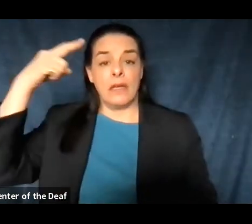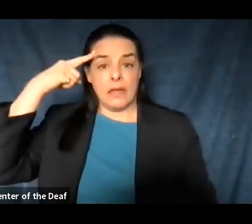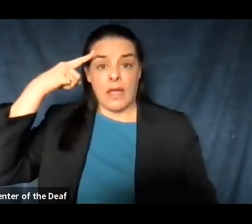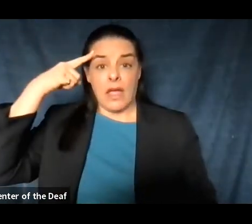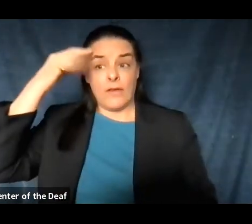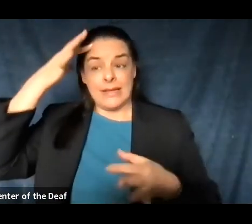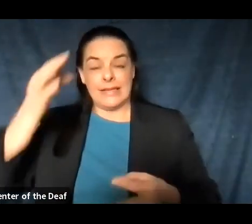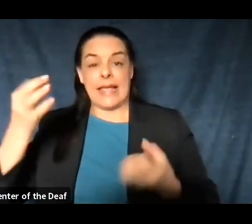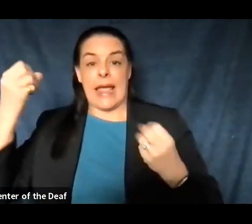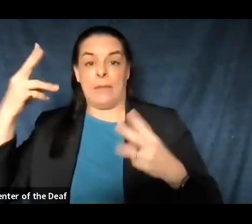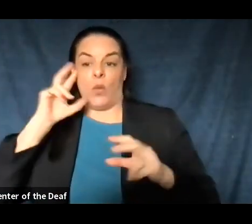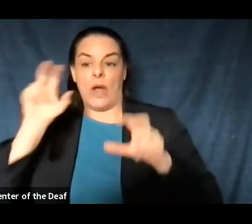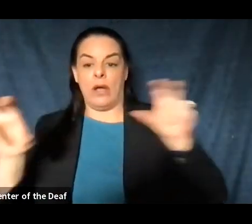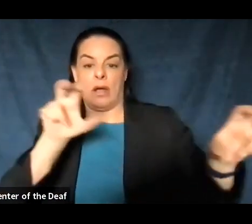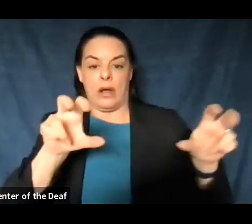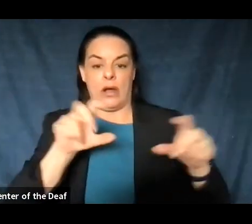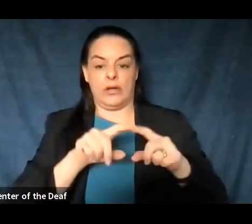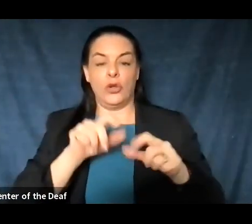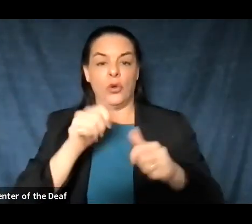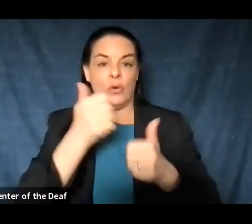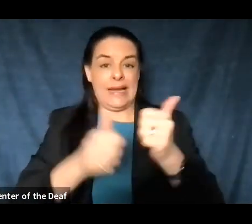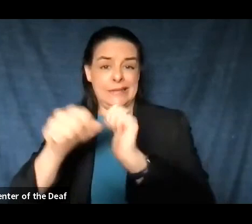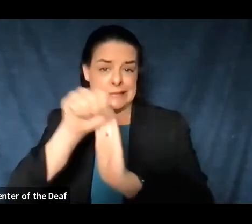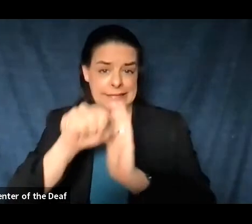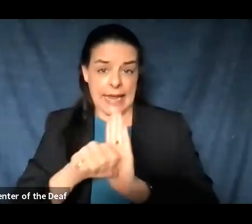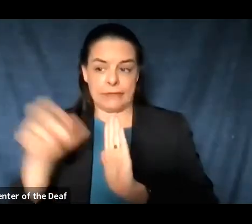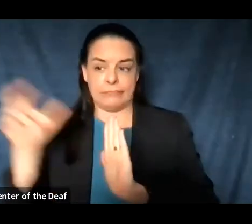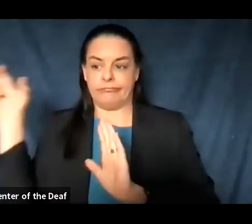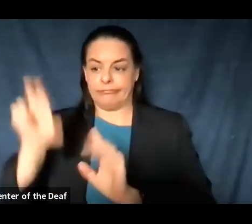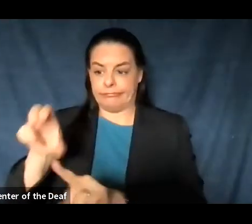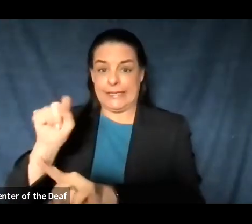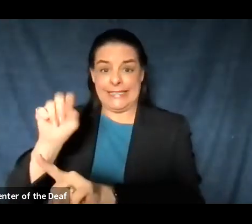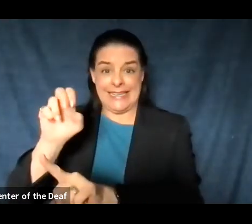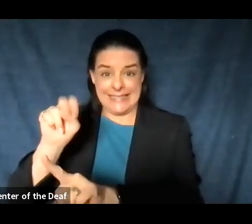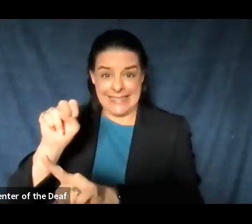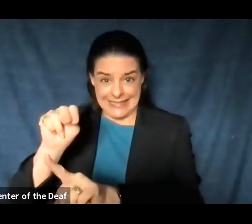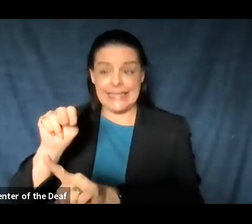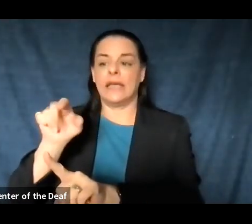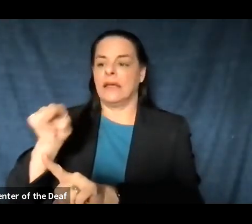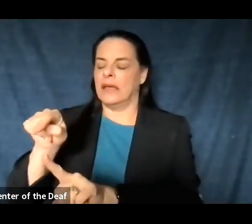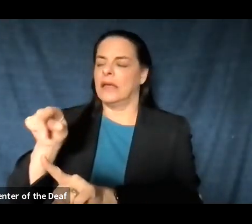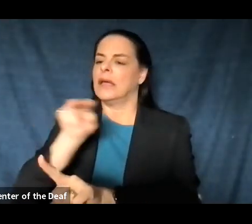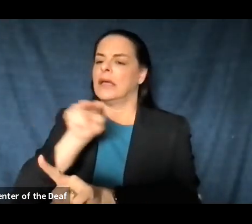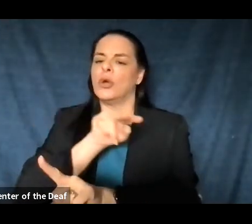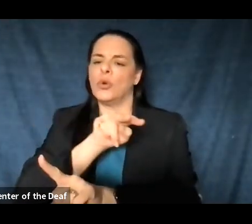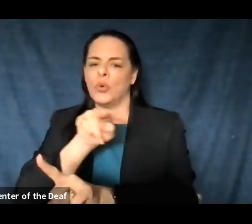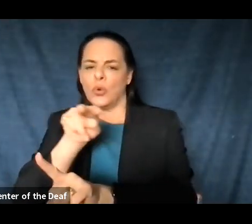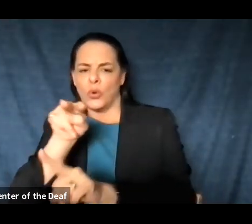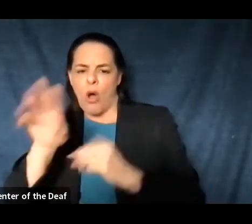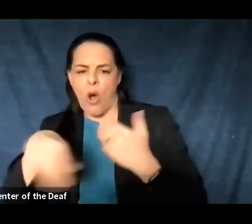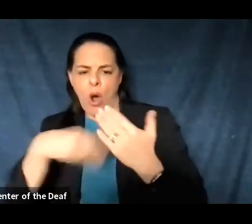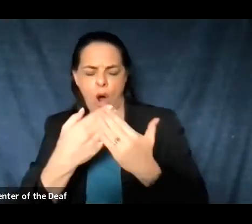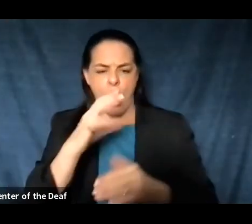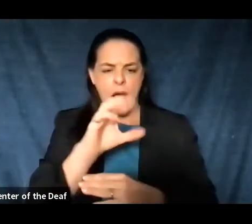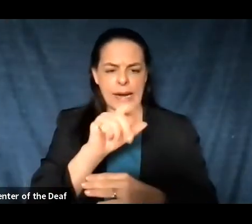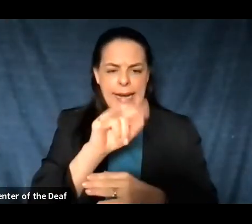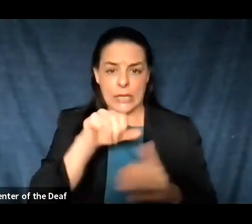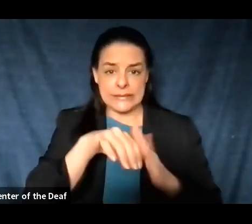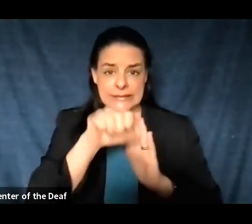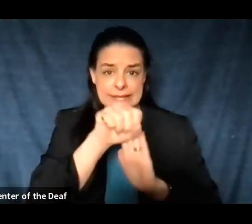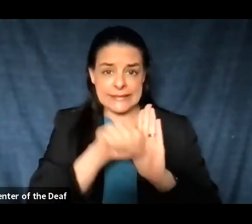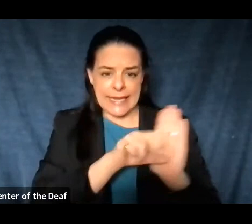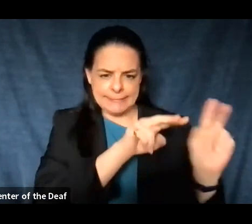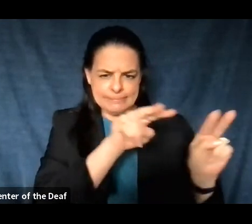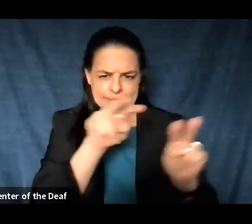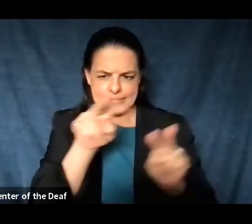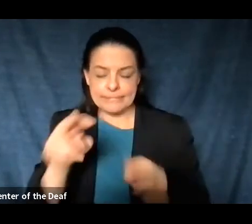vaccine they're going to allot to the state of Tennessee. And then the state of Tennessee looks across all of the counties in the state and decides how